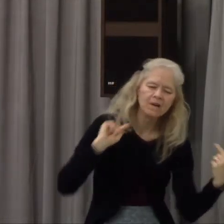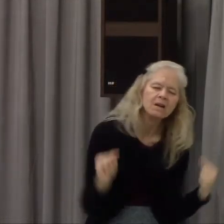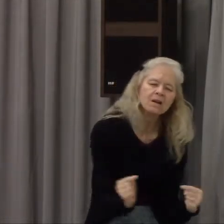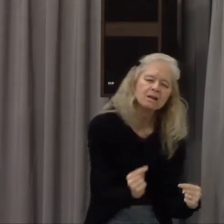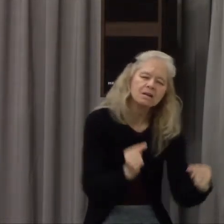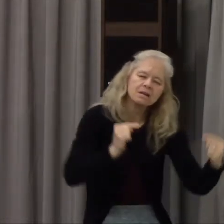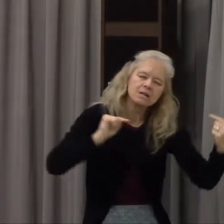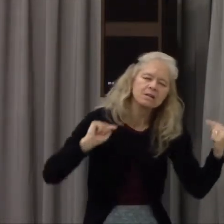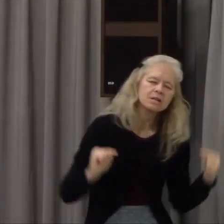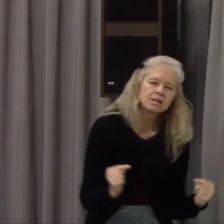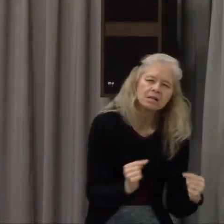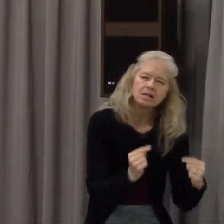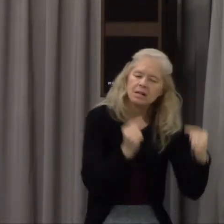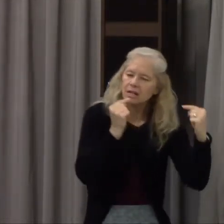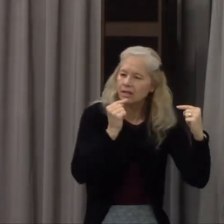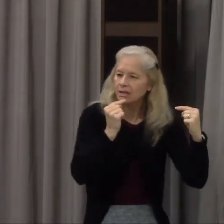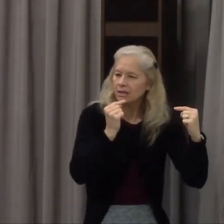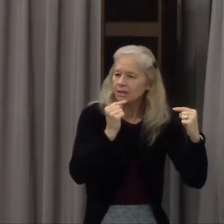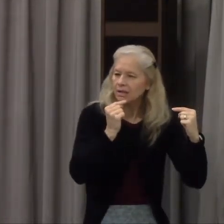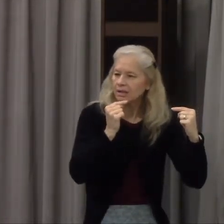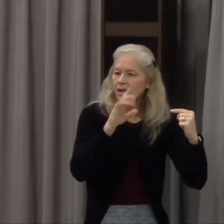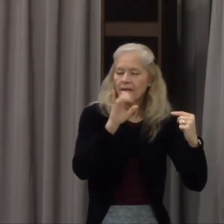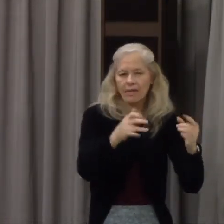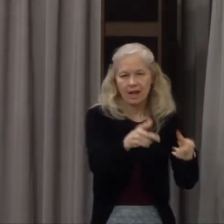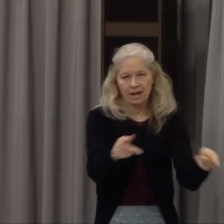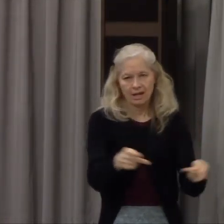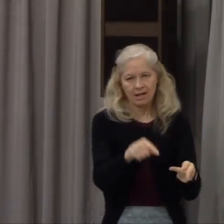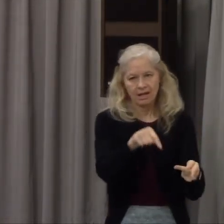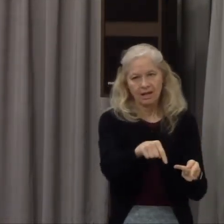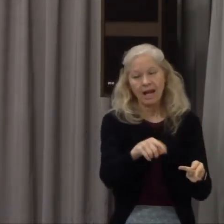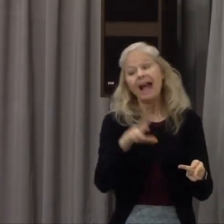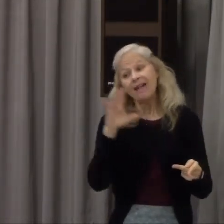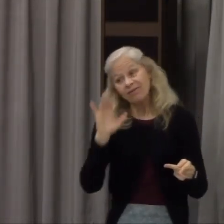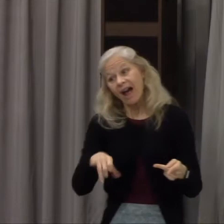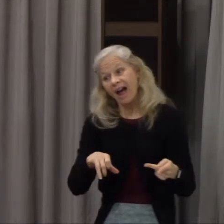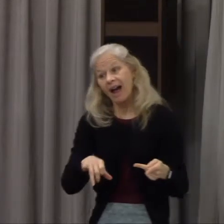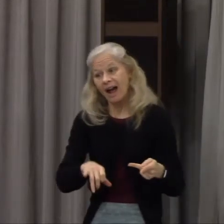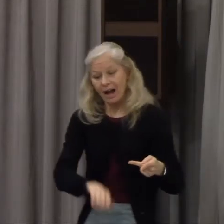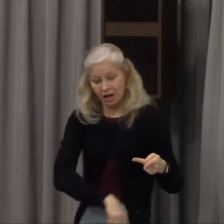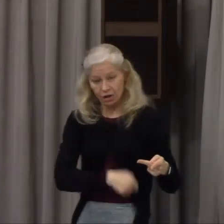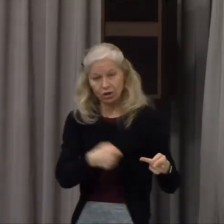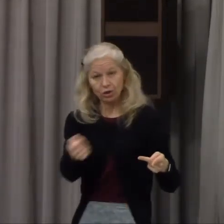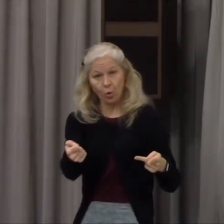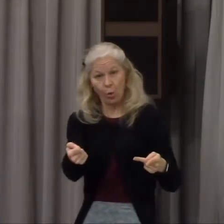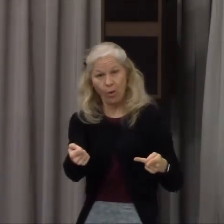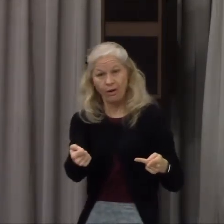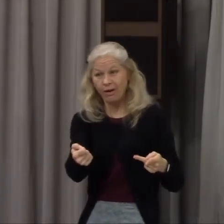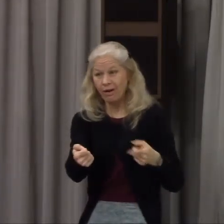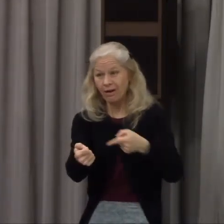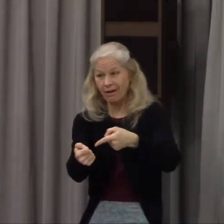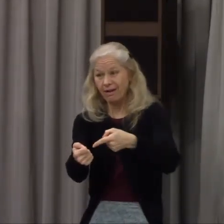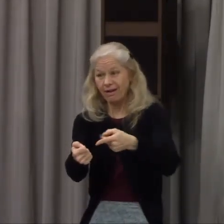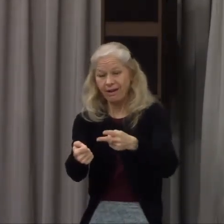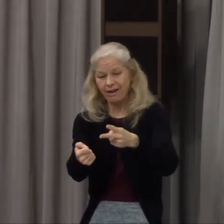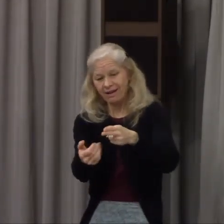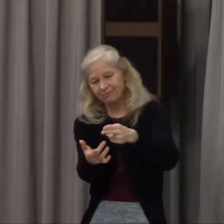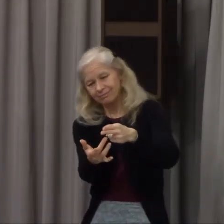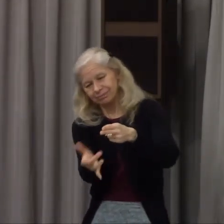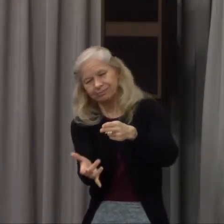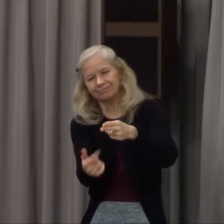That's the sorrowful side of the sword. Great joy. We can't even express the joy